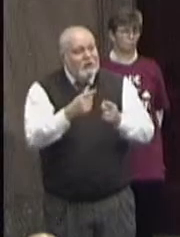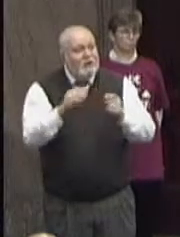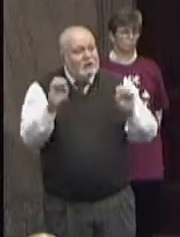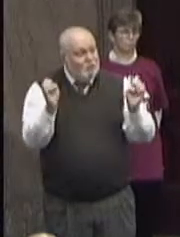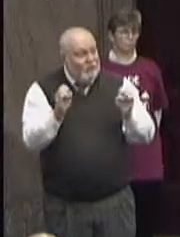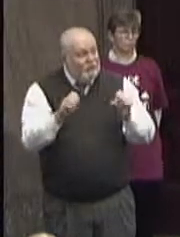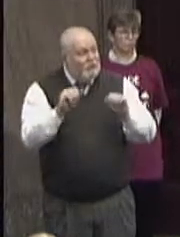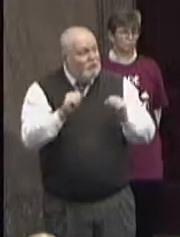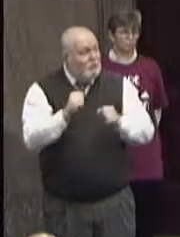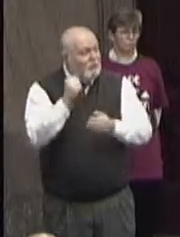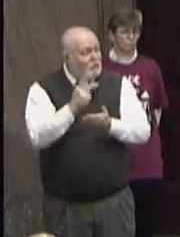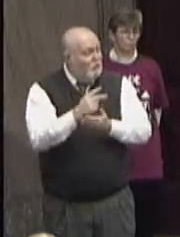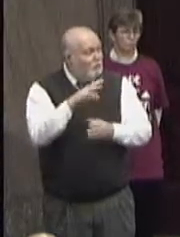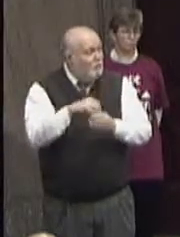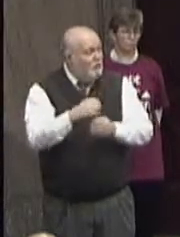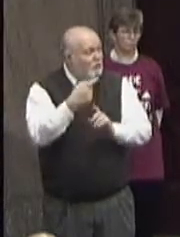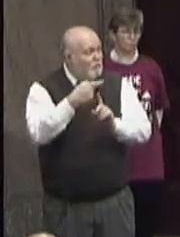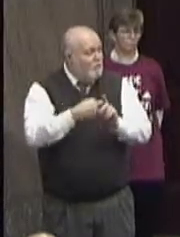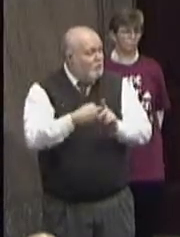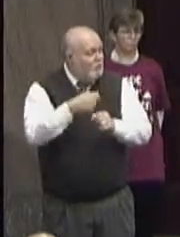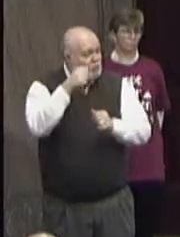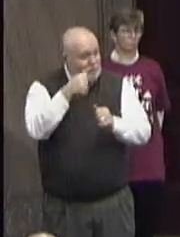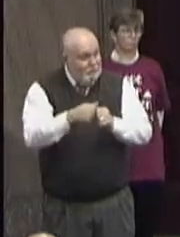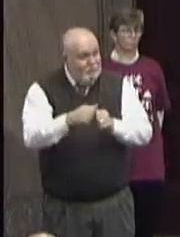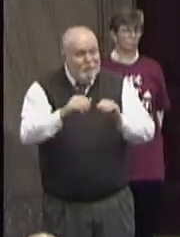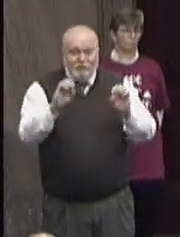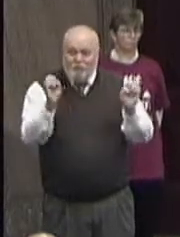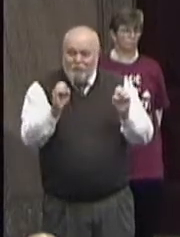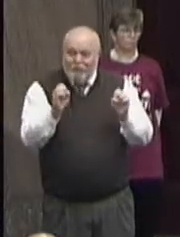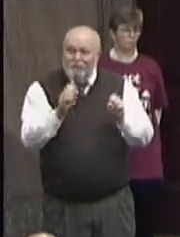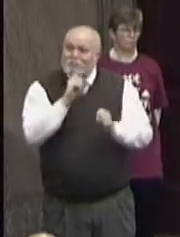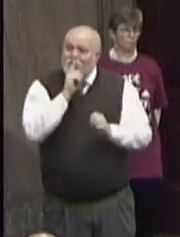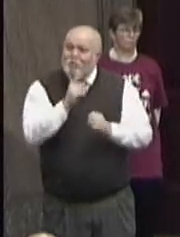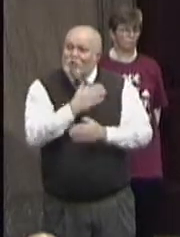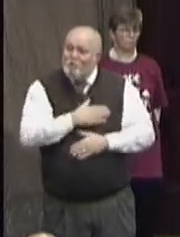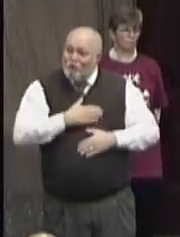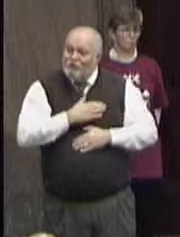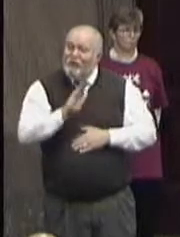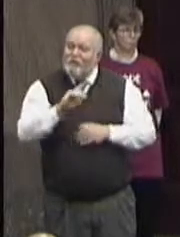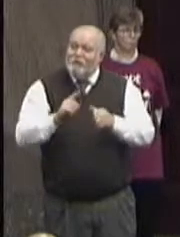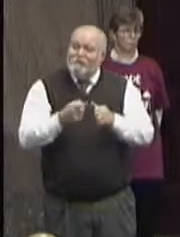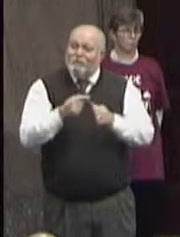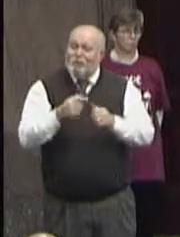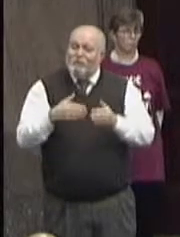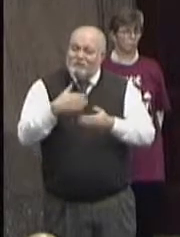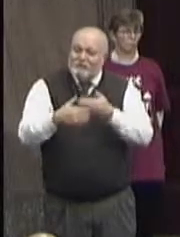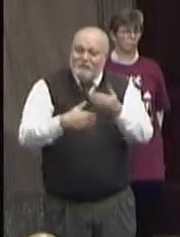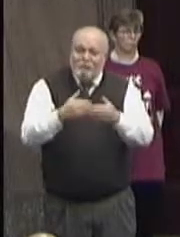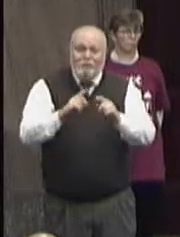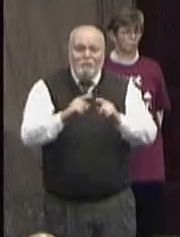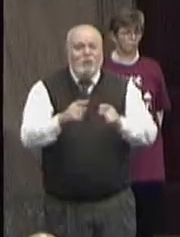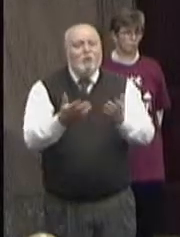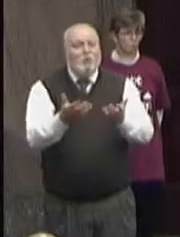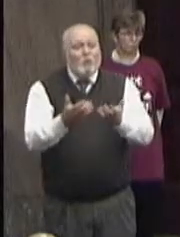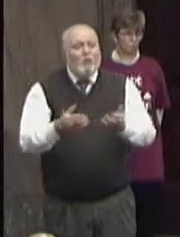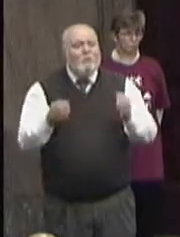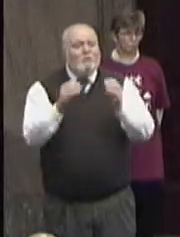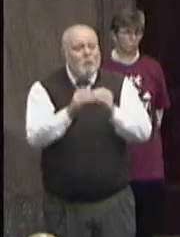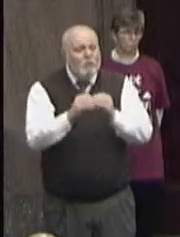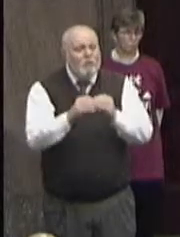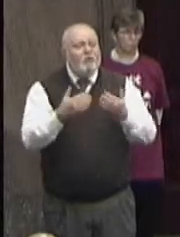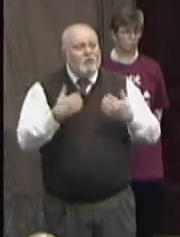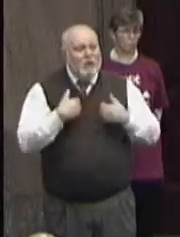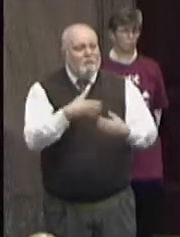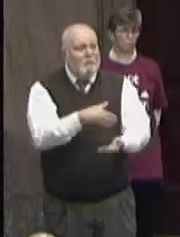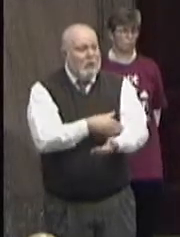This could be approved within a month. Remember, it is a crisis. We truly appreciate your first steps, but we are appealing you to do more since you have